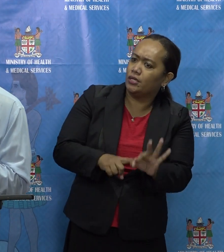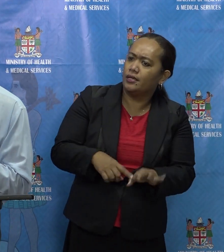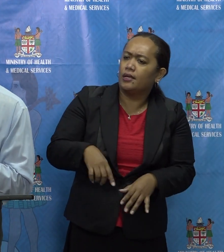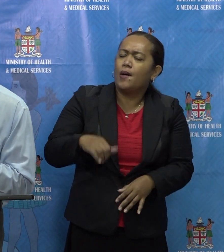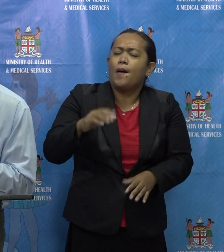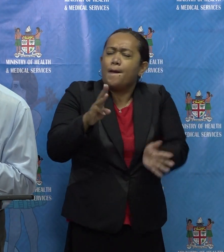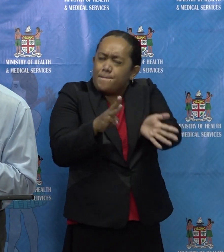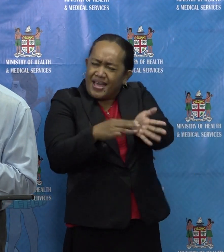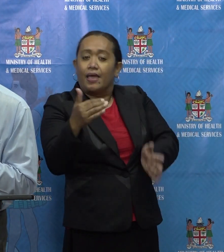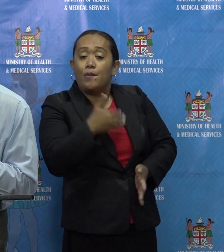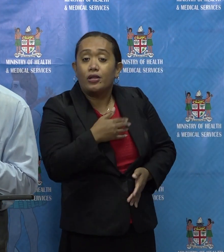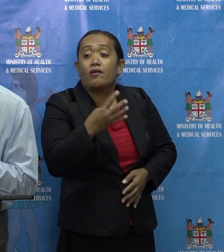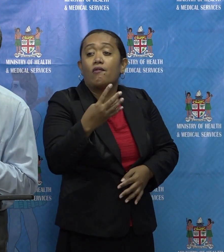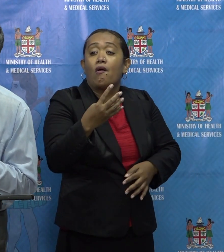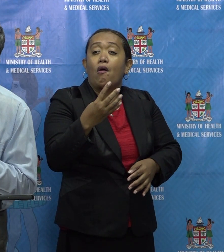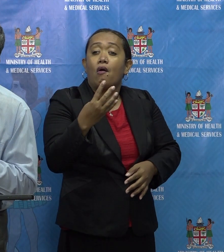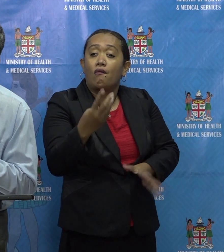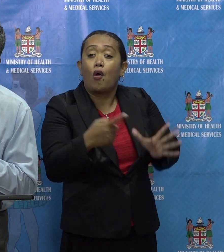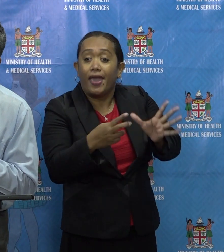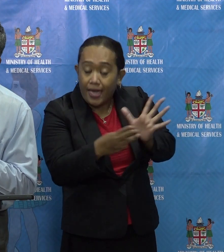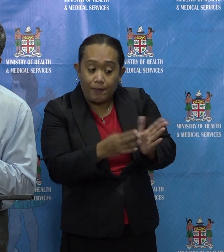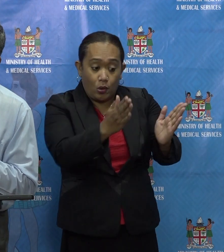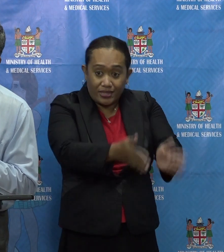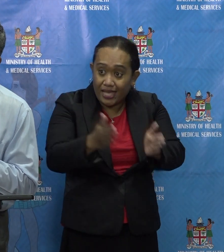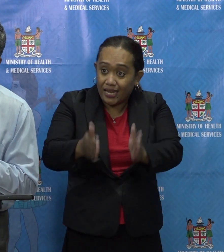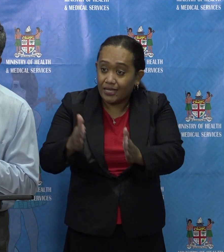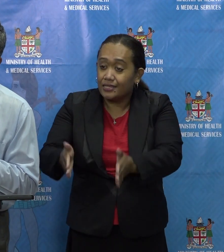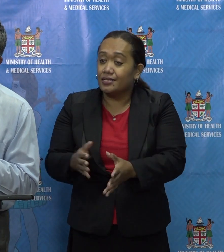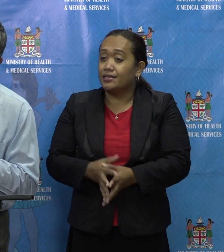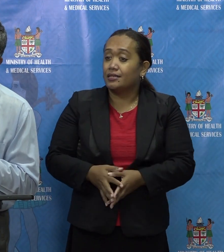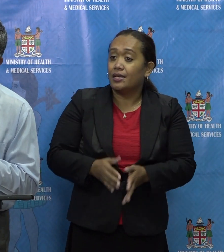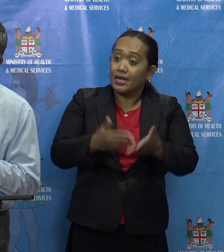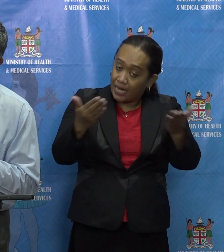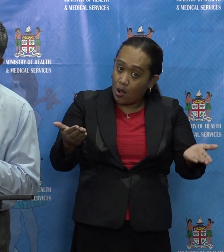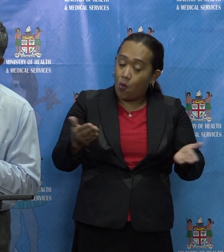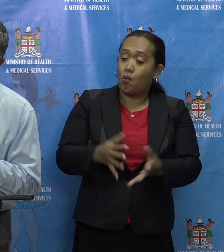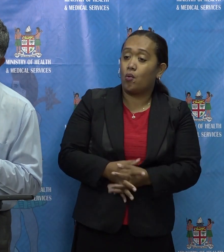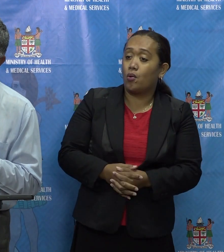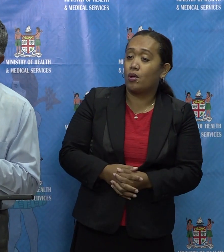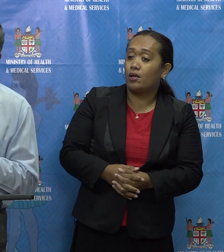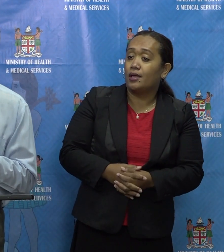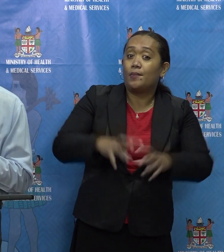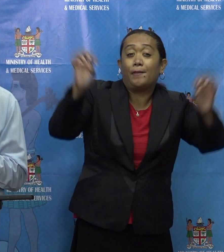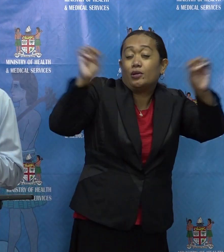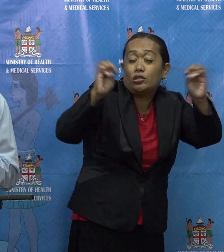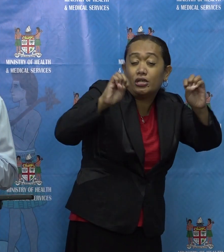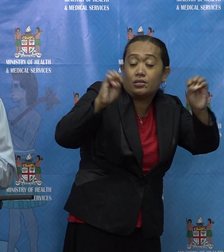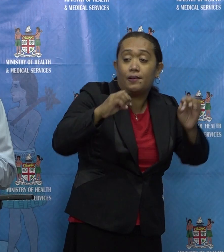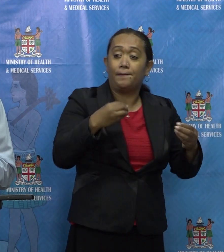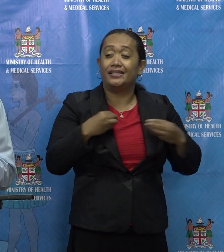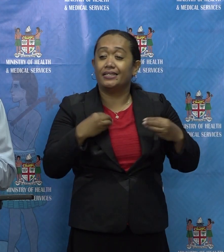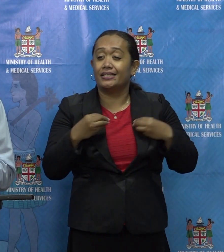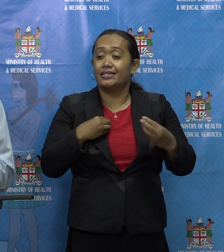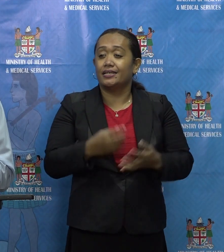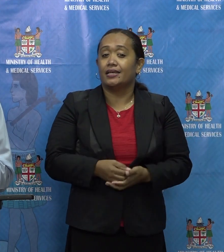4 a.m., the 14-day period for the containment areas at the moment, so as non-essential businesses